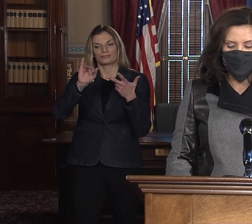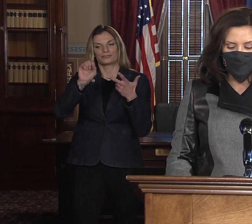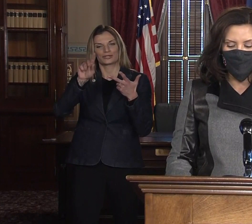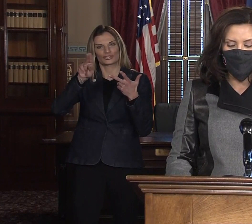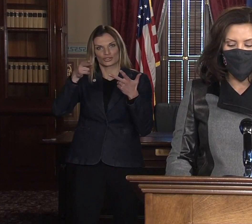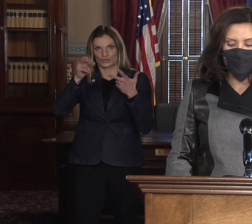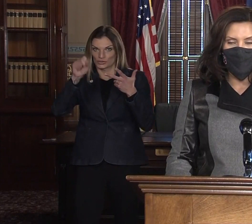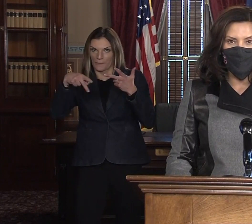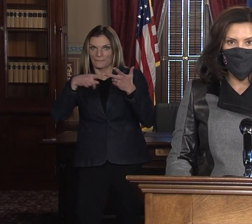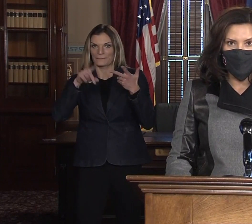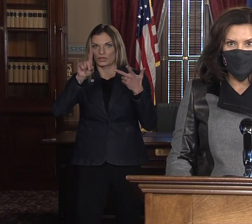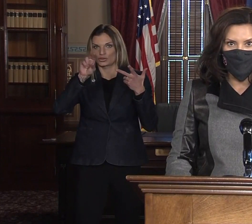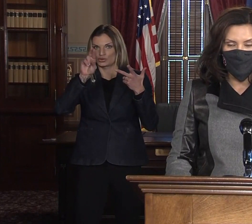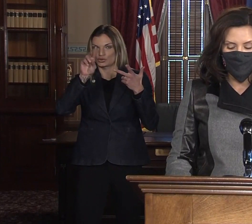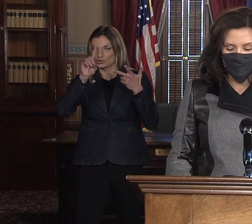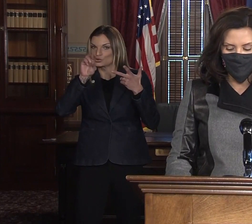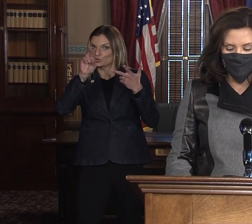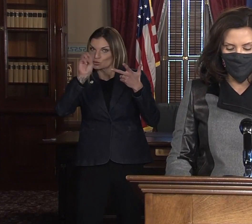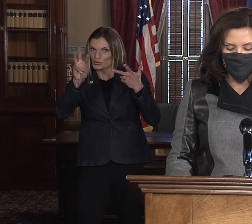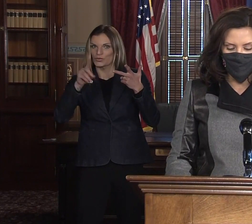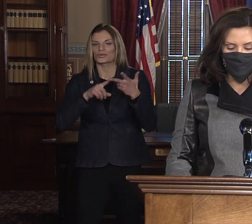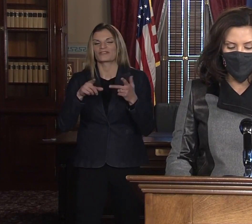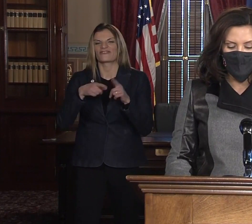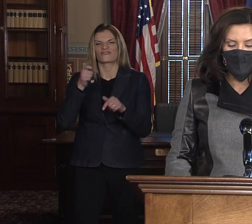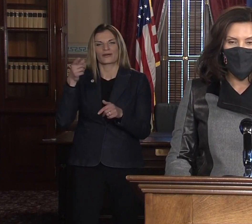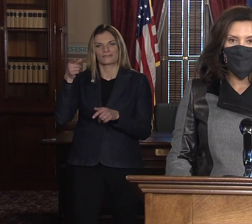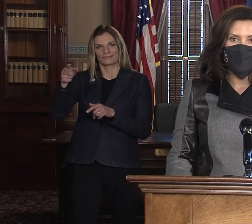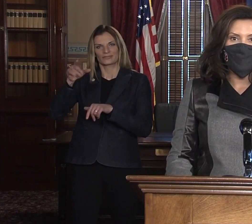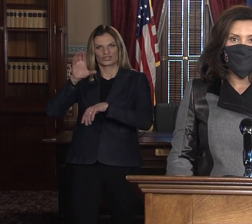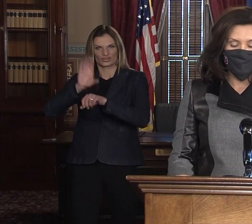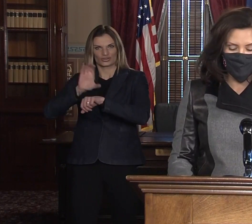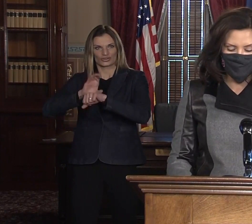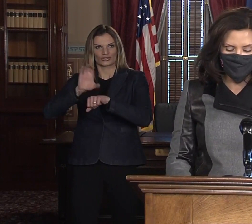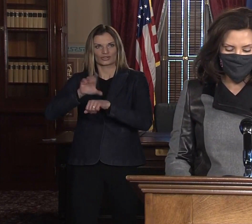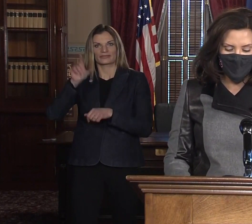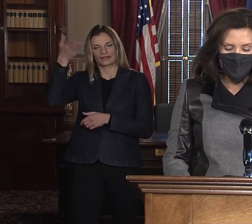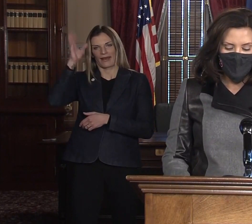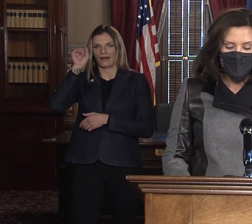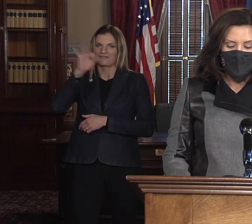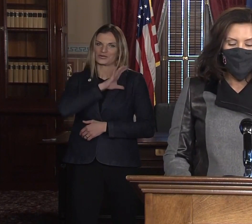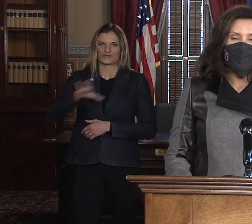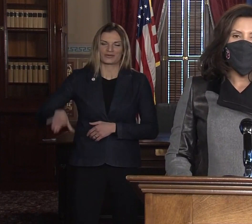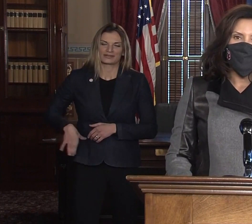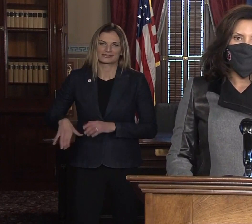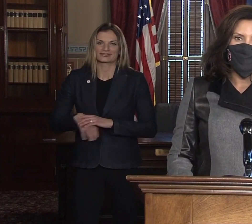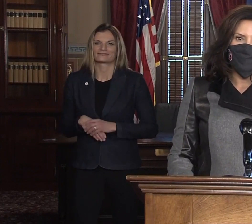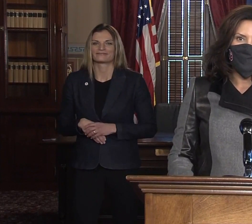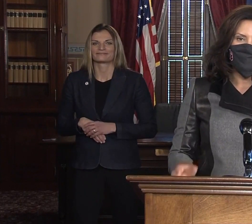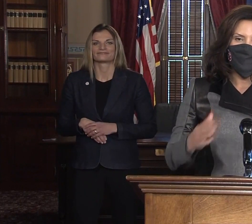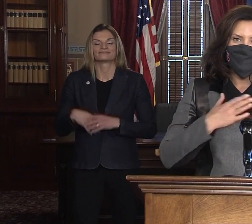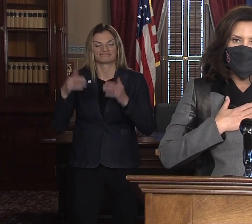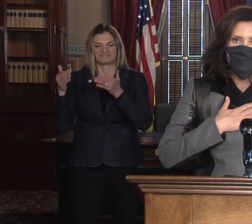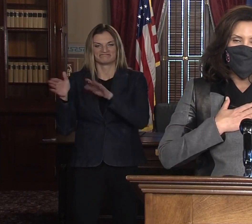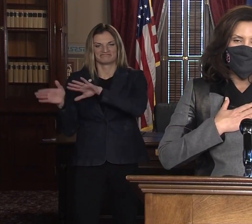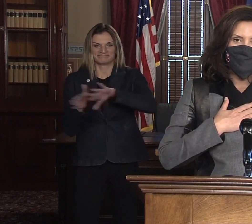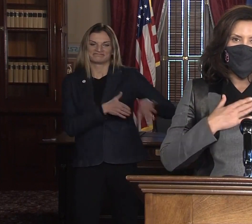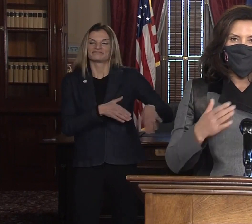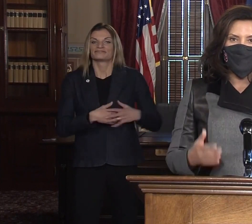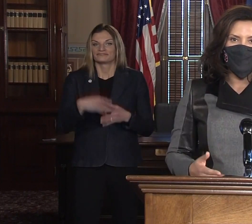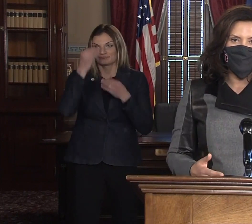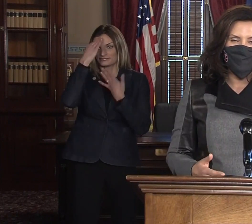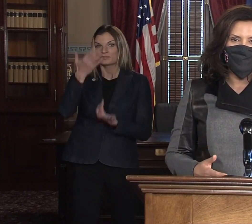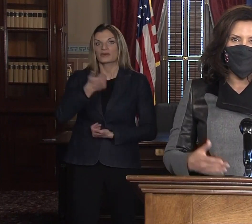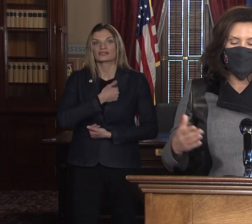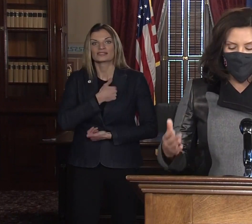Drew Sheard from Greater Emmanuel Institutional Church of God in Christ. Moving forward, myself,